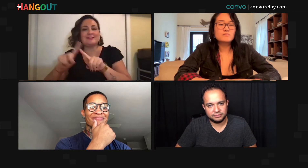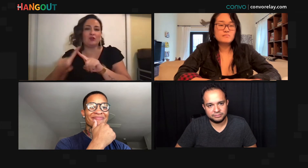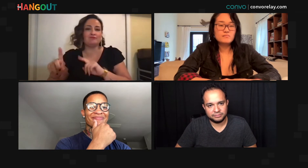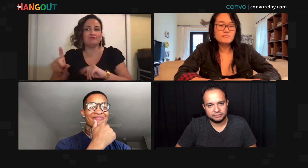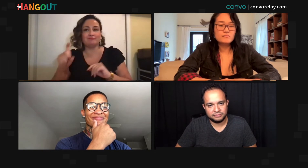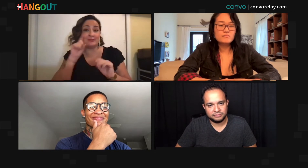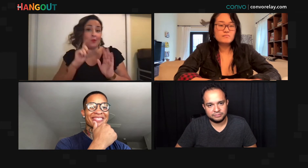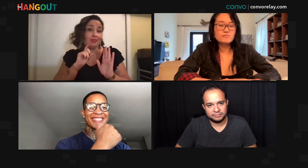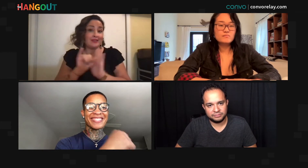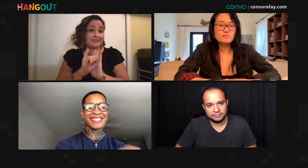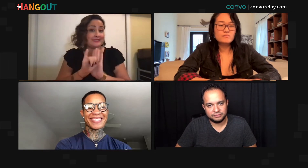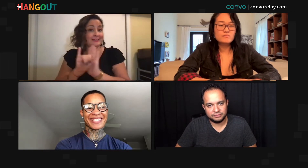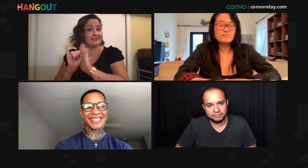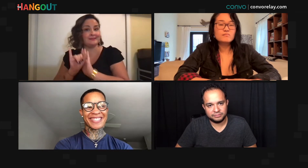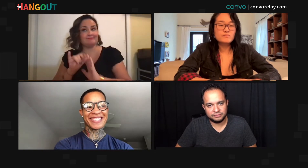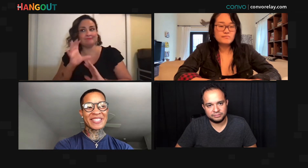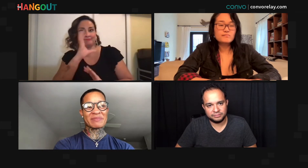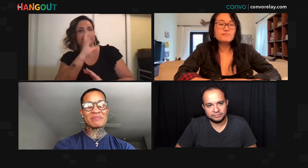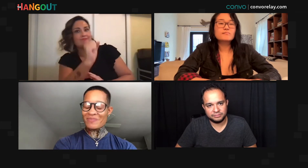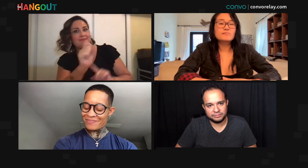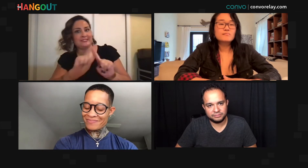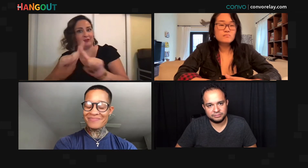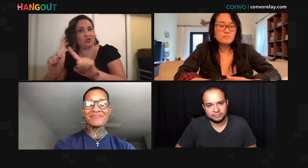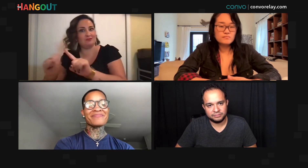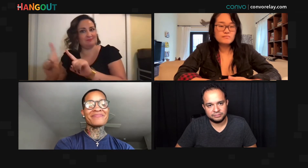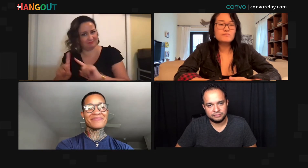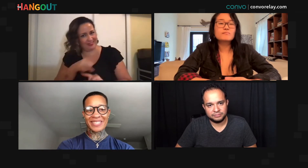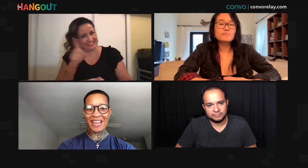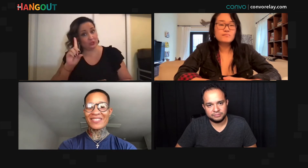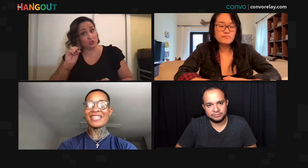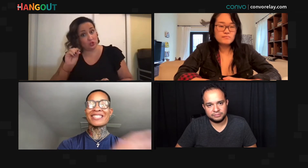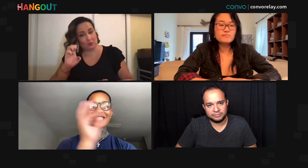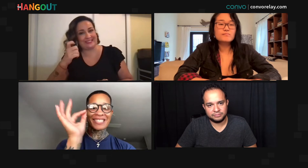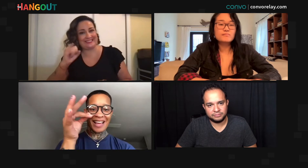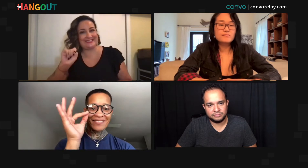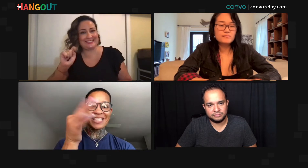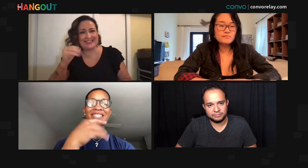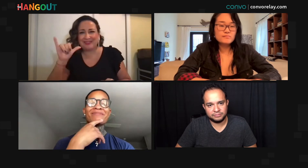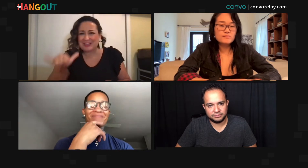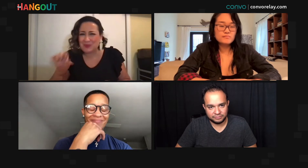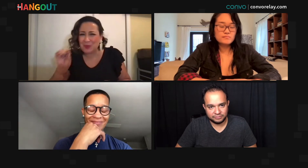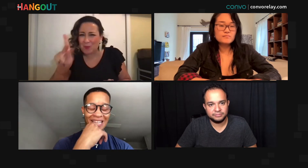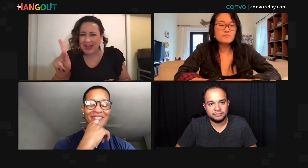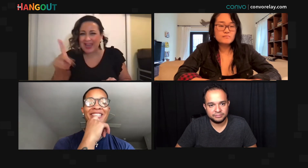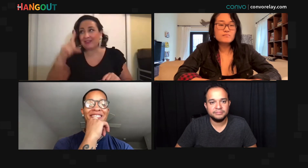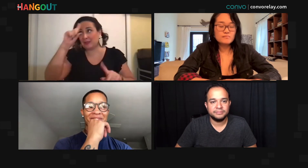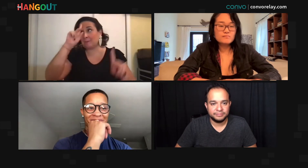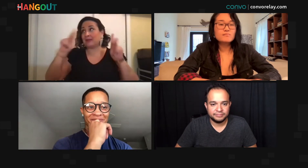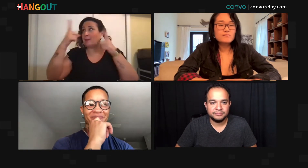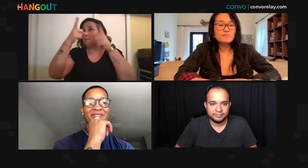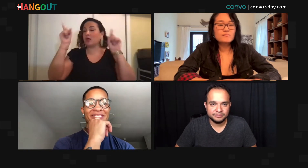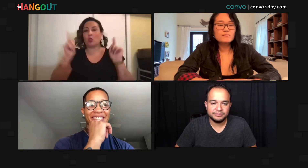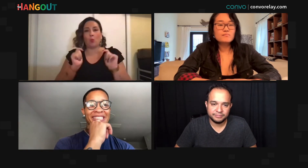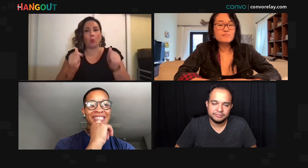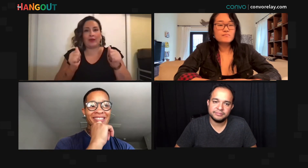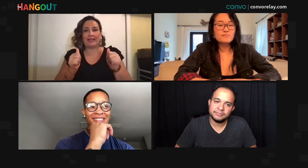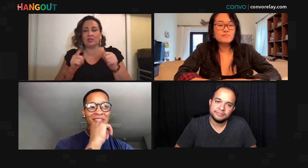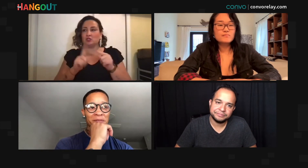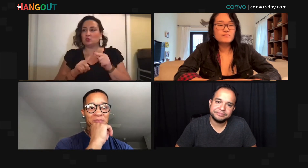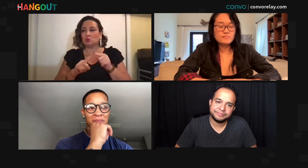social media because that provides us with different ways of self-identifying and different ways that it is okay to exist